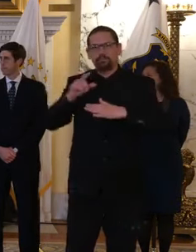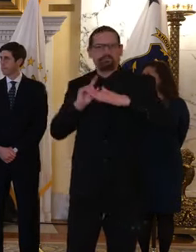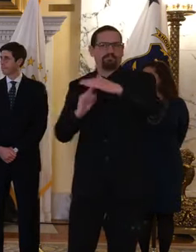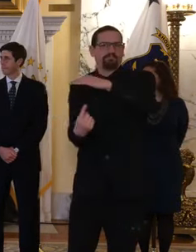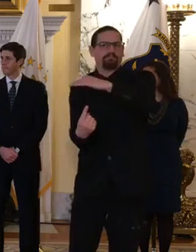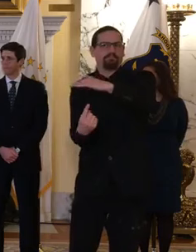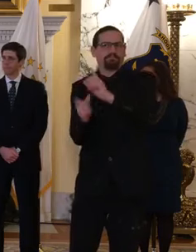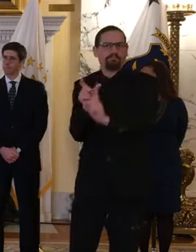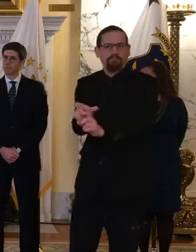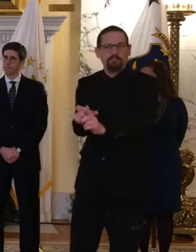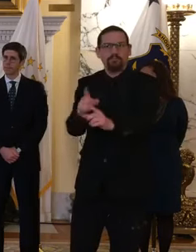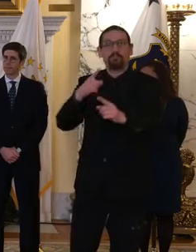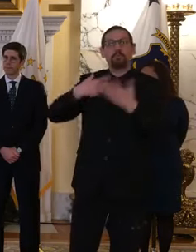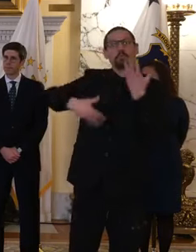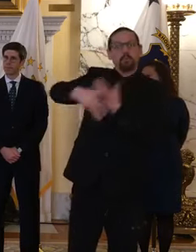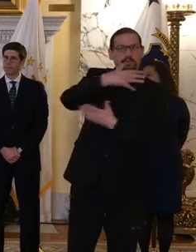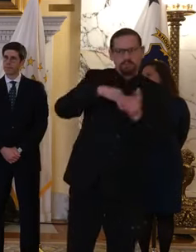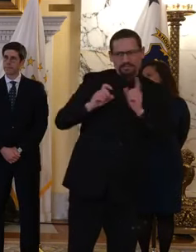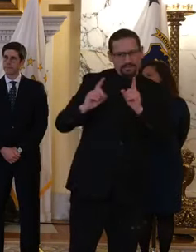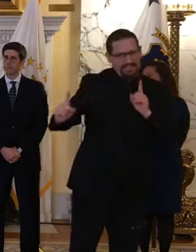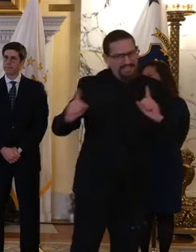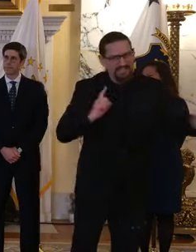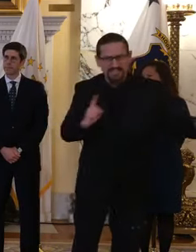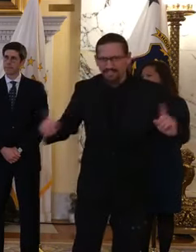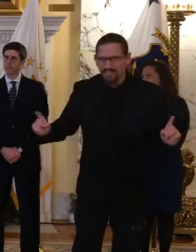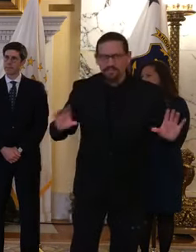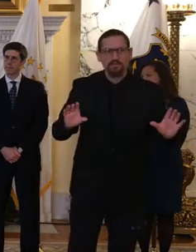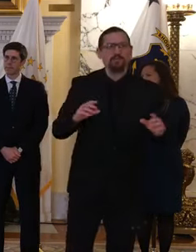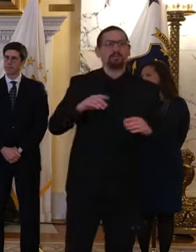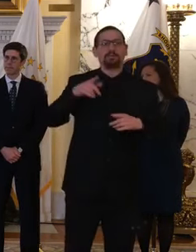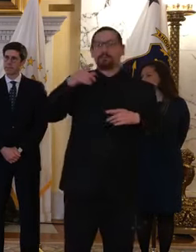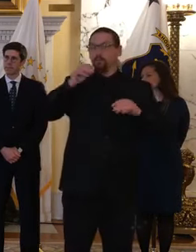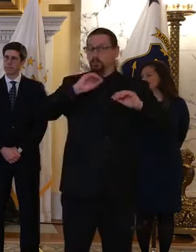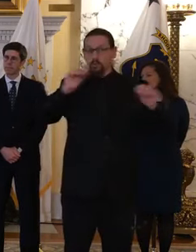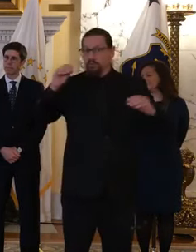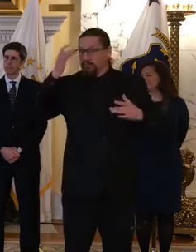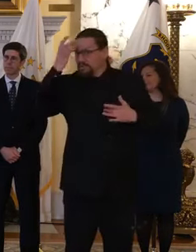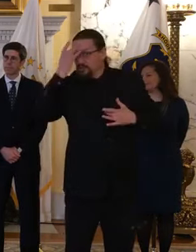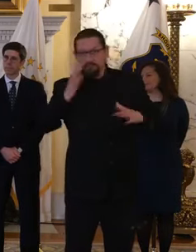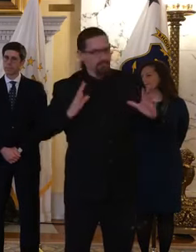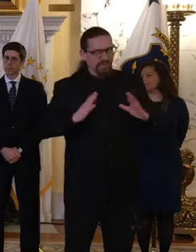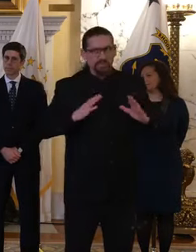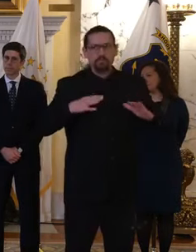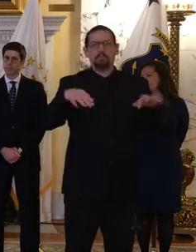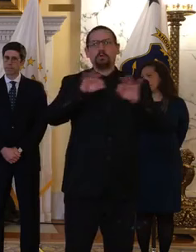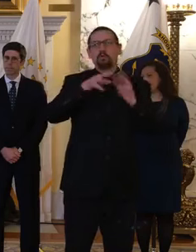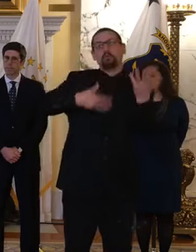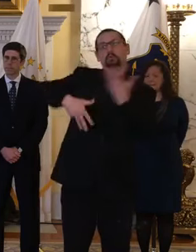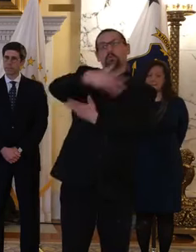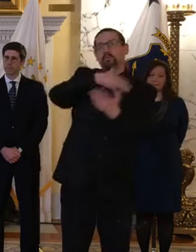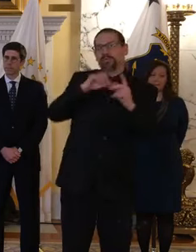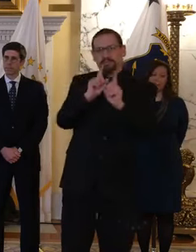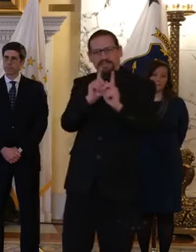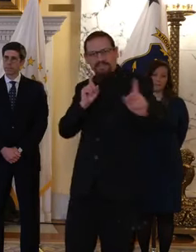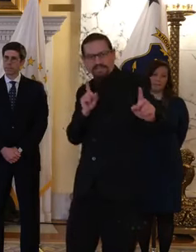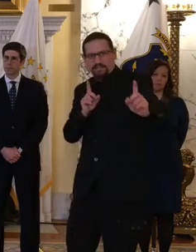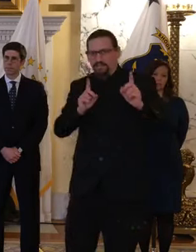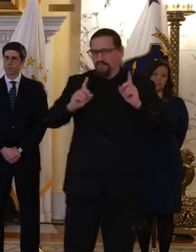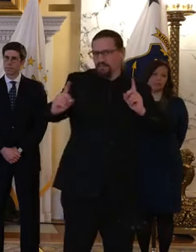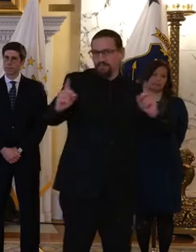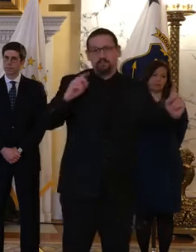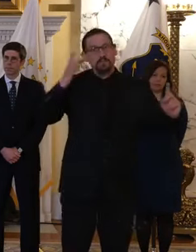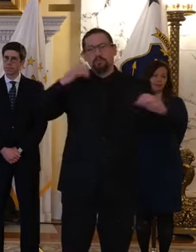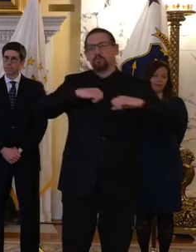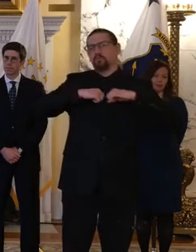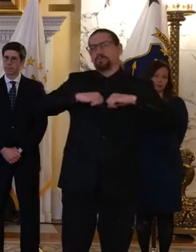testing through the additional sites that the governor mentioned. Many people have been working very hard on this for quite some time.